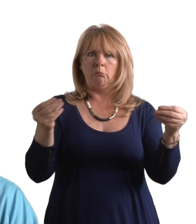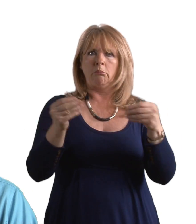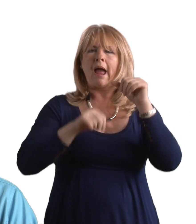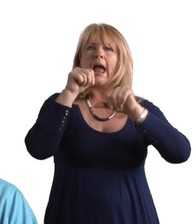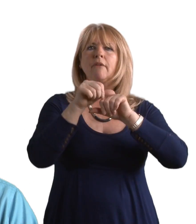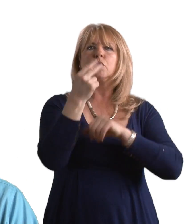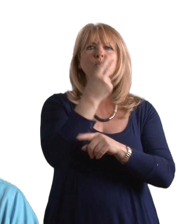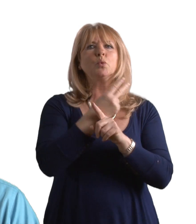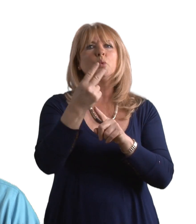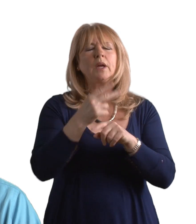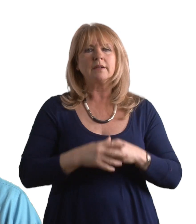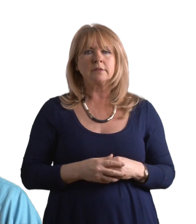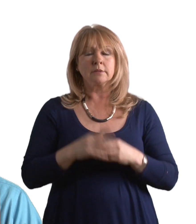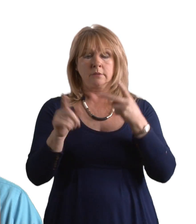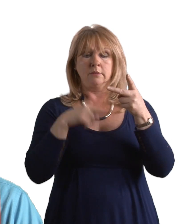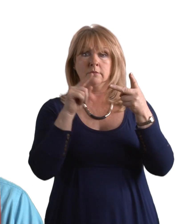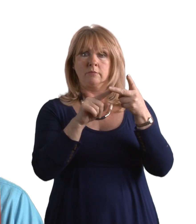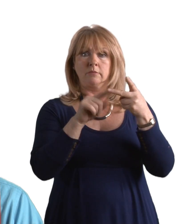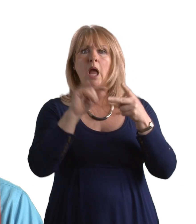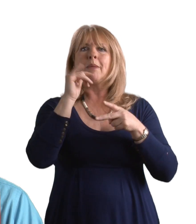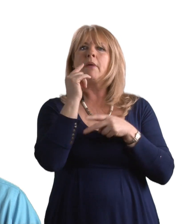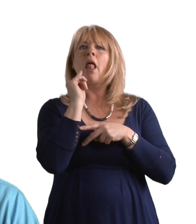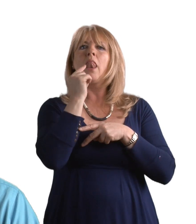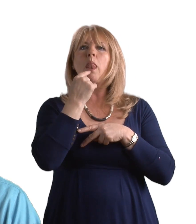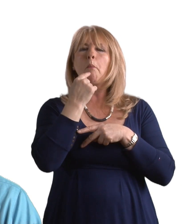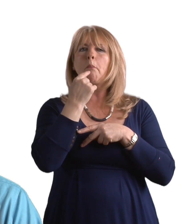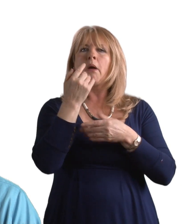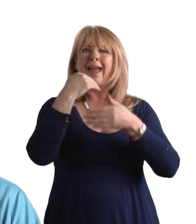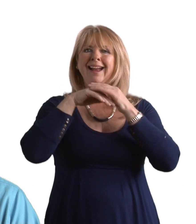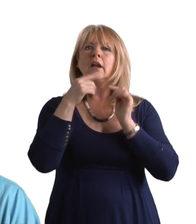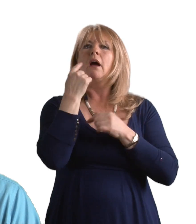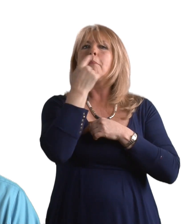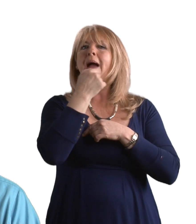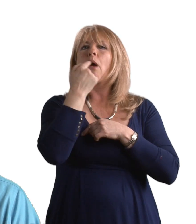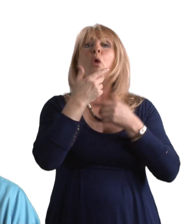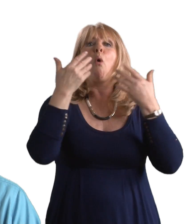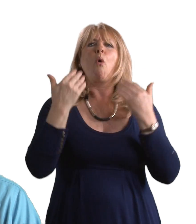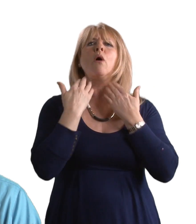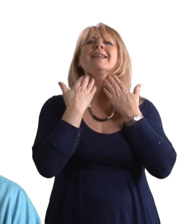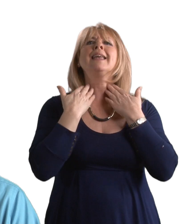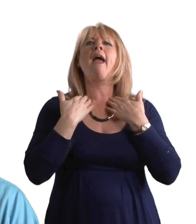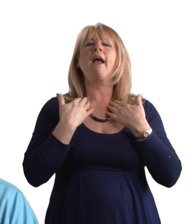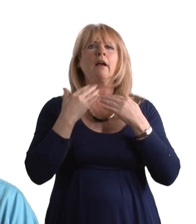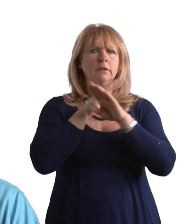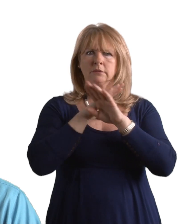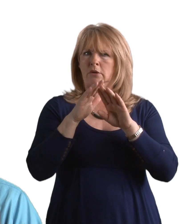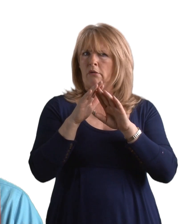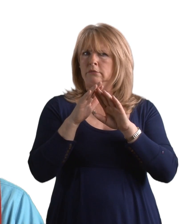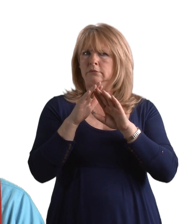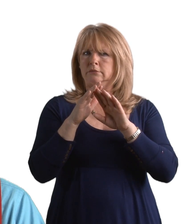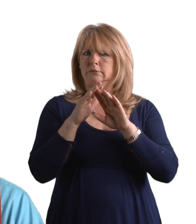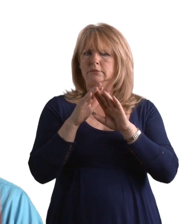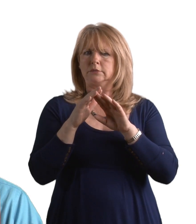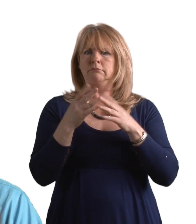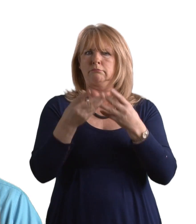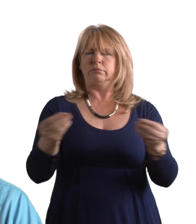3. Difficulty in swallowing that has not responded to other treatment. 4. Red or red and white patches inside